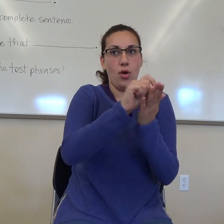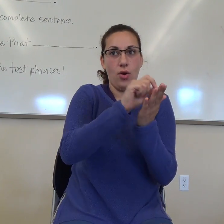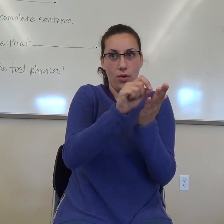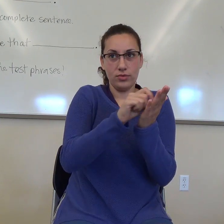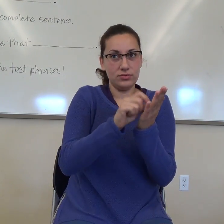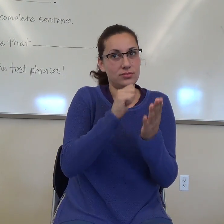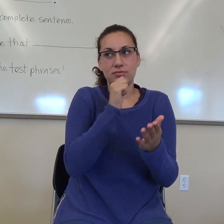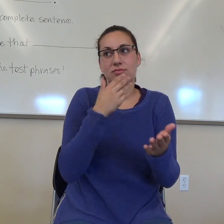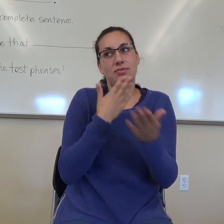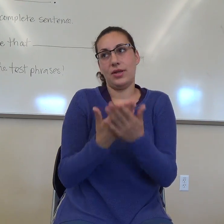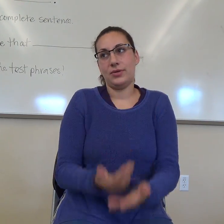midterm.